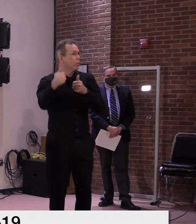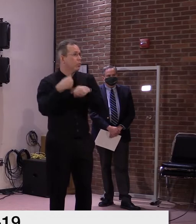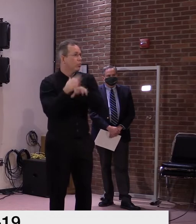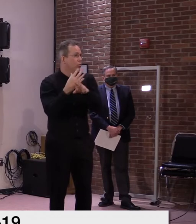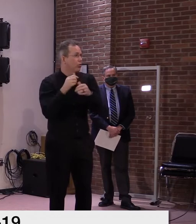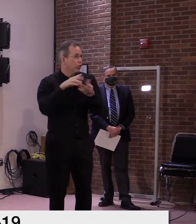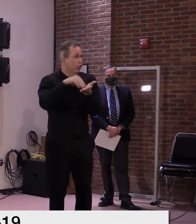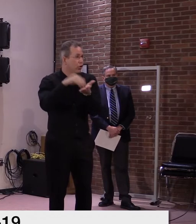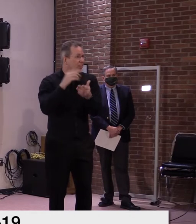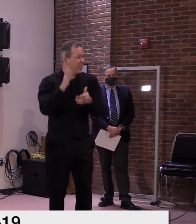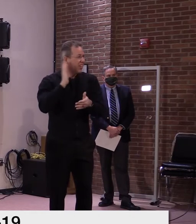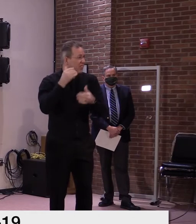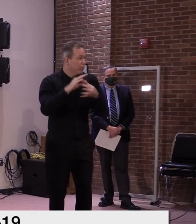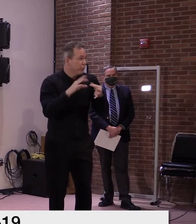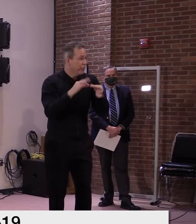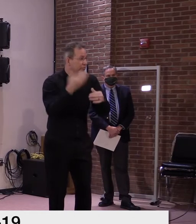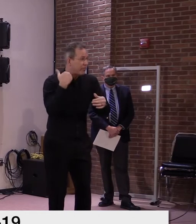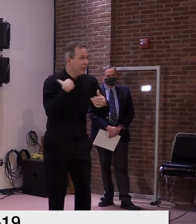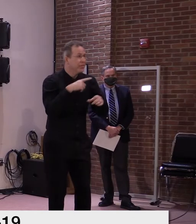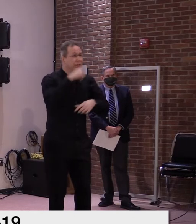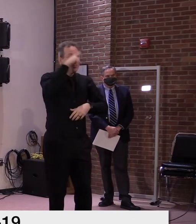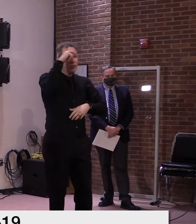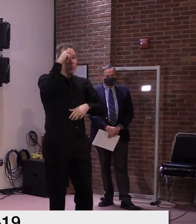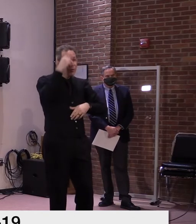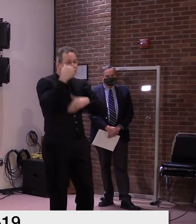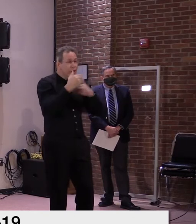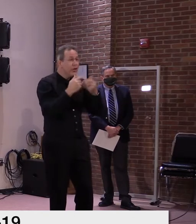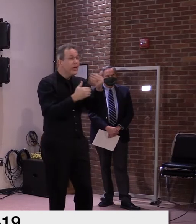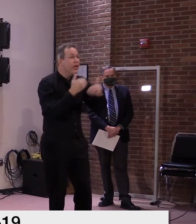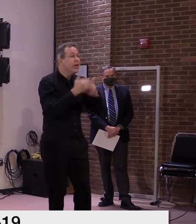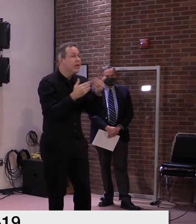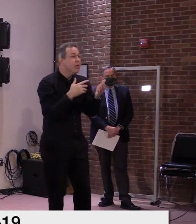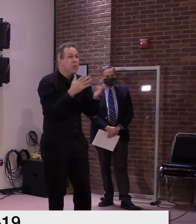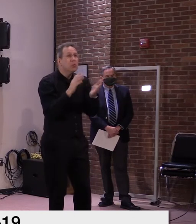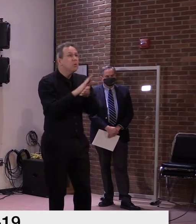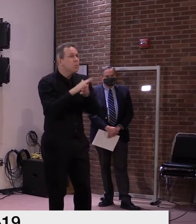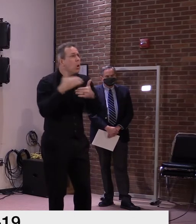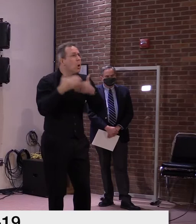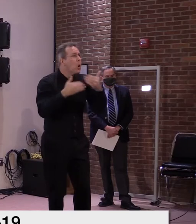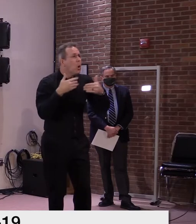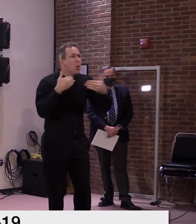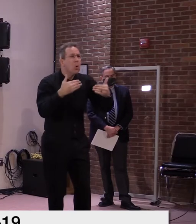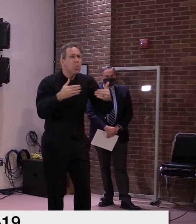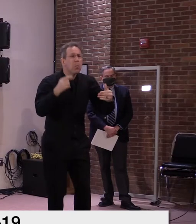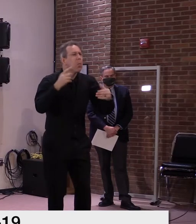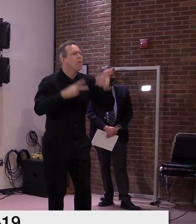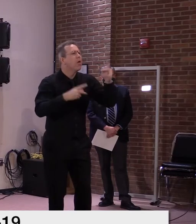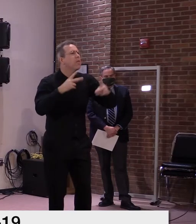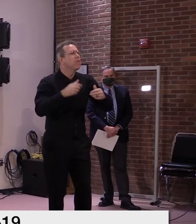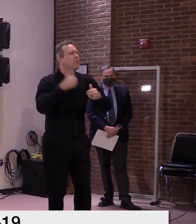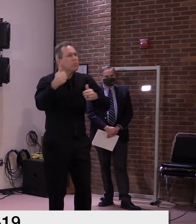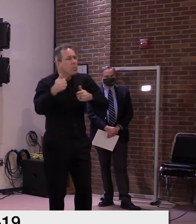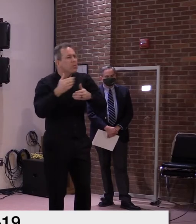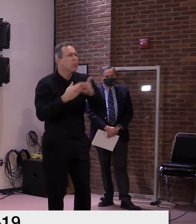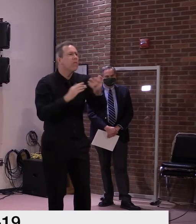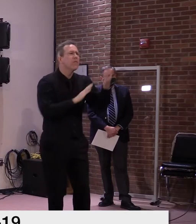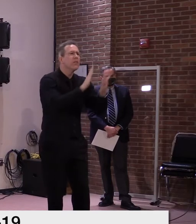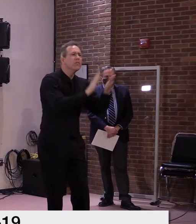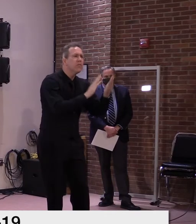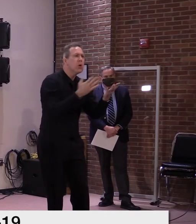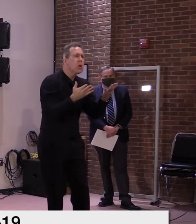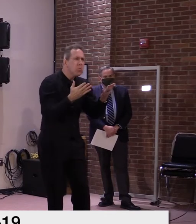summer, schools developed remote and hybrid systems, and in September, we reopened, with most schools